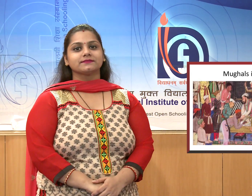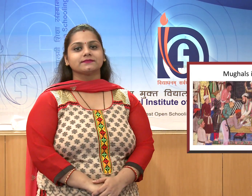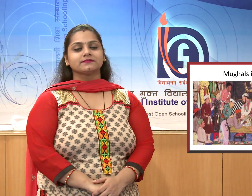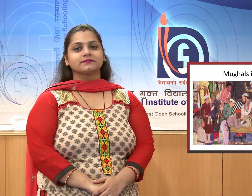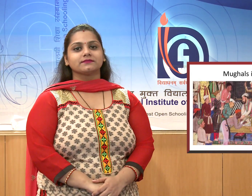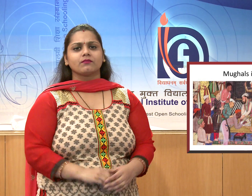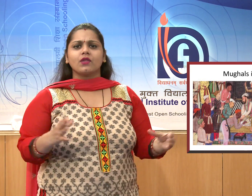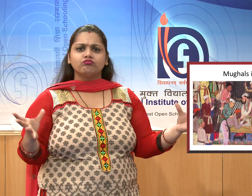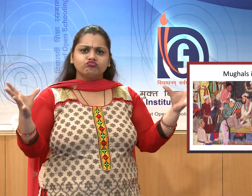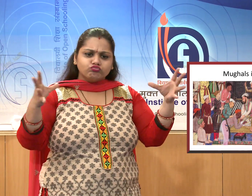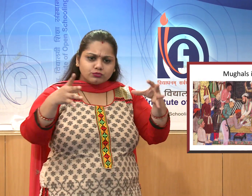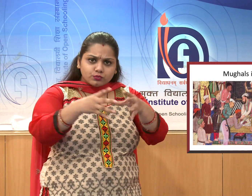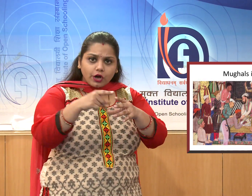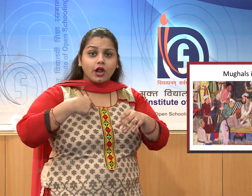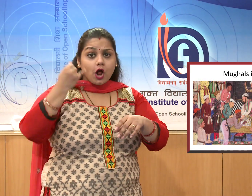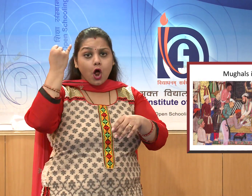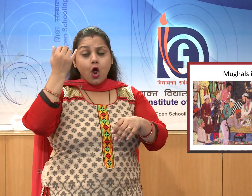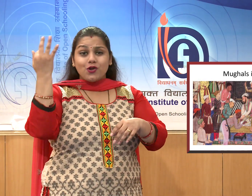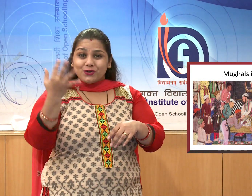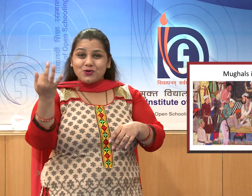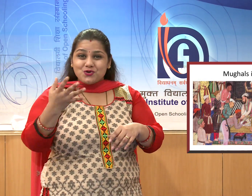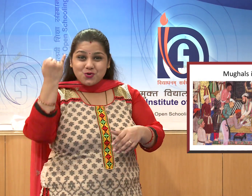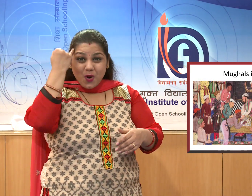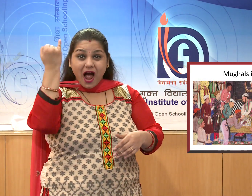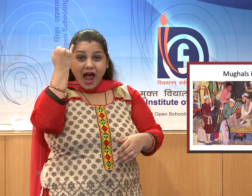brought in new ideas of sovereignty